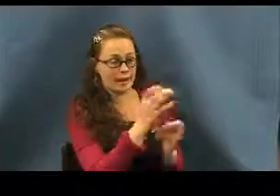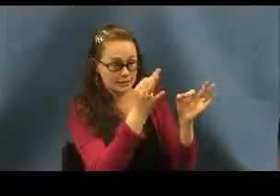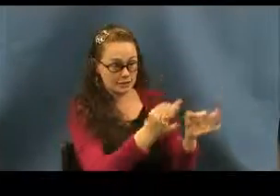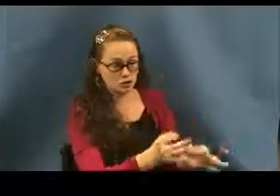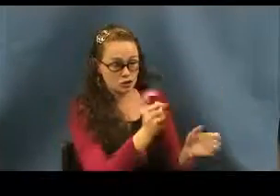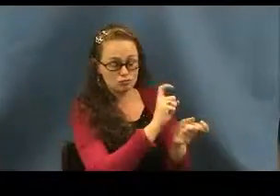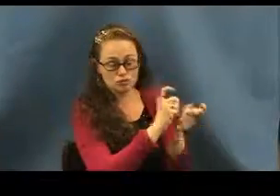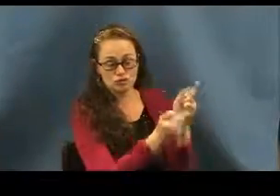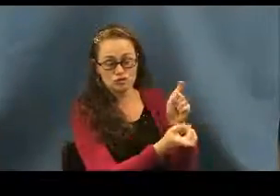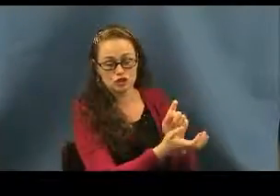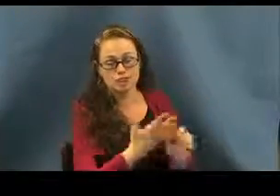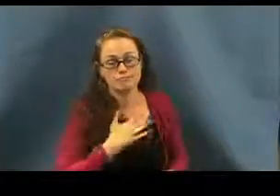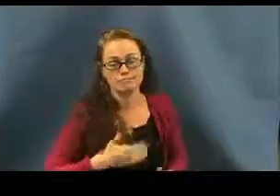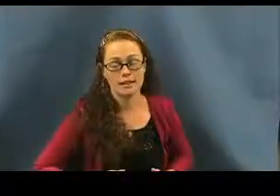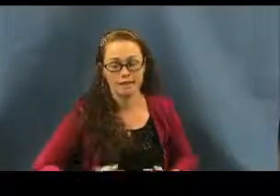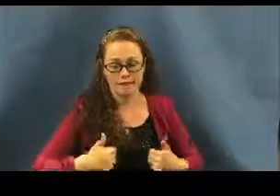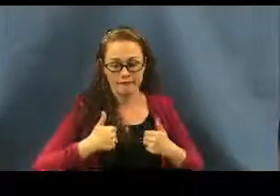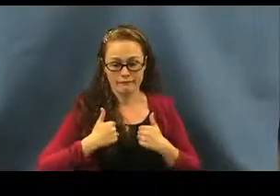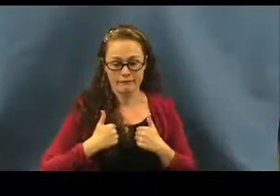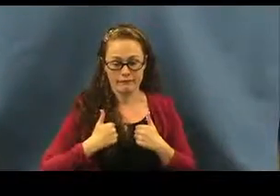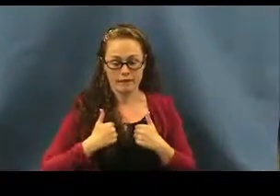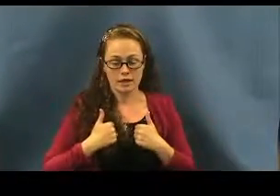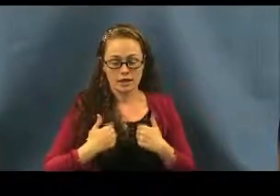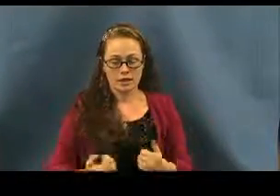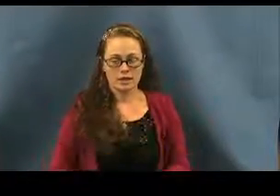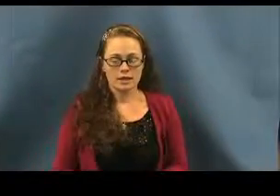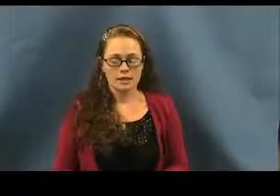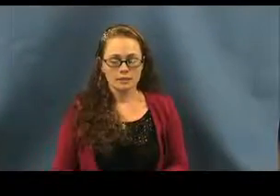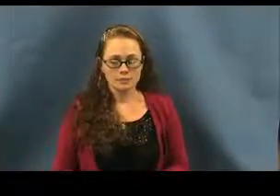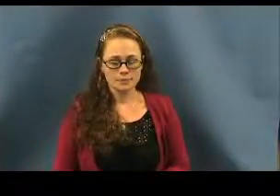me. And her death was sudden and unexpected.